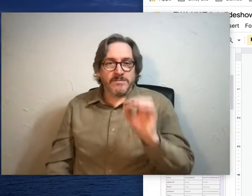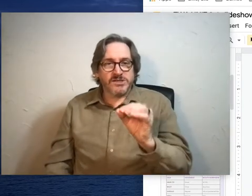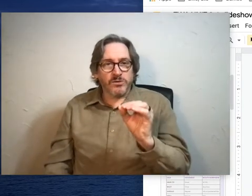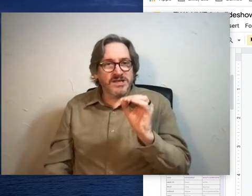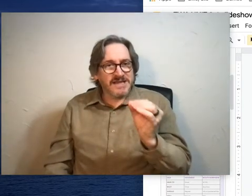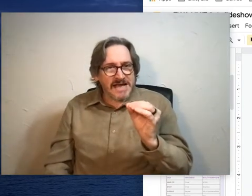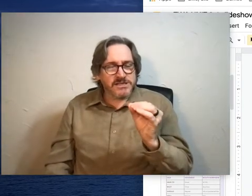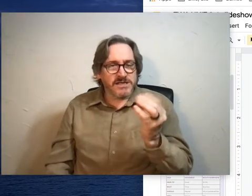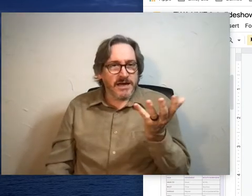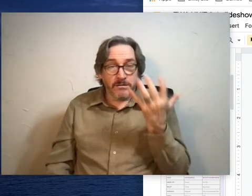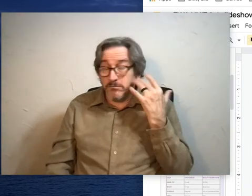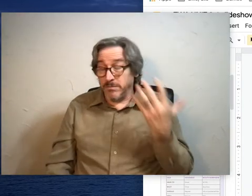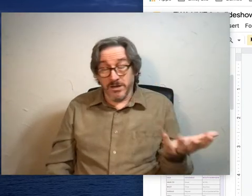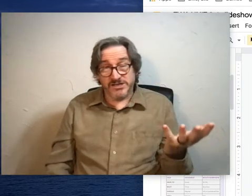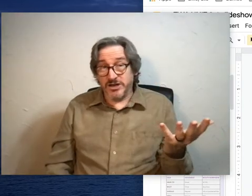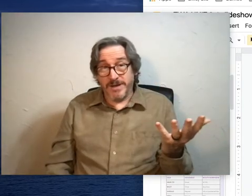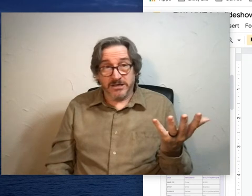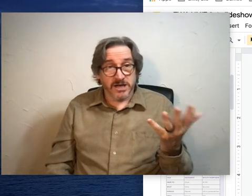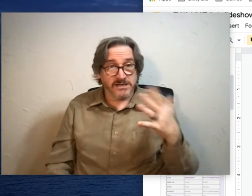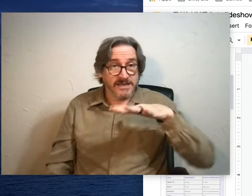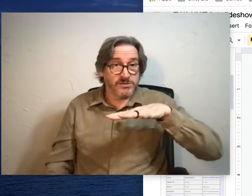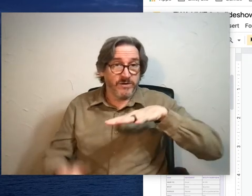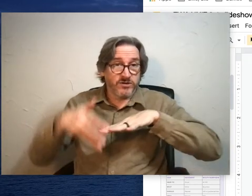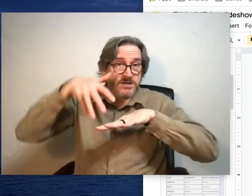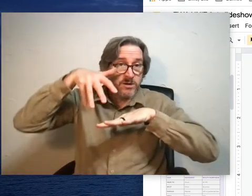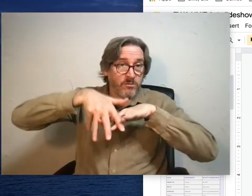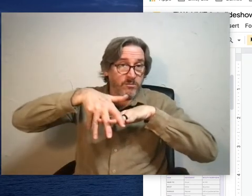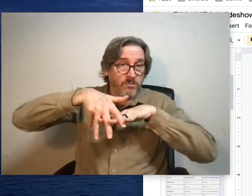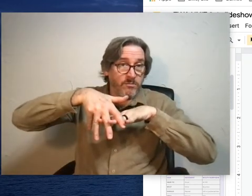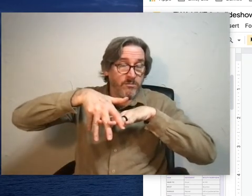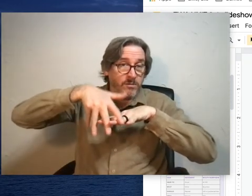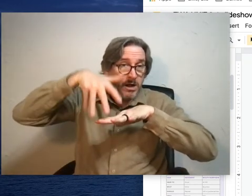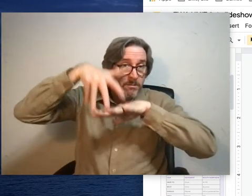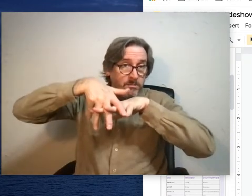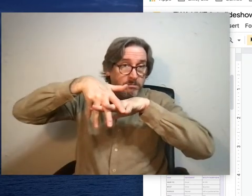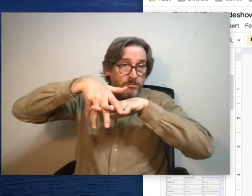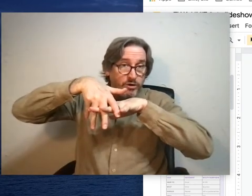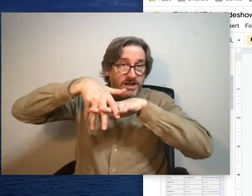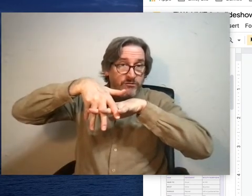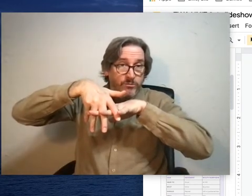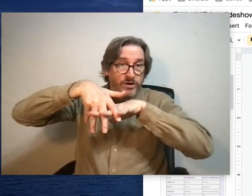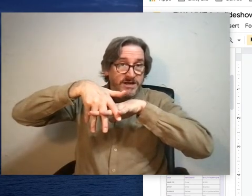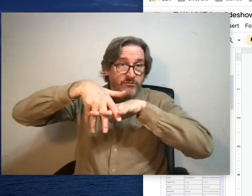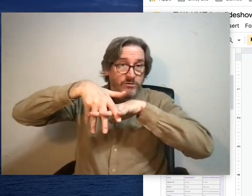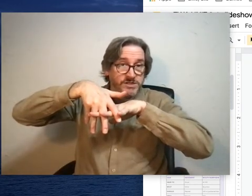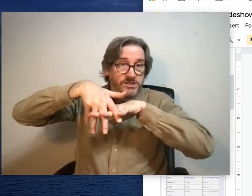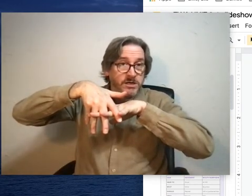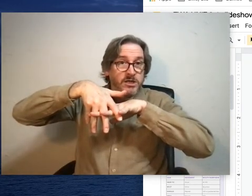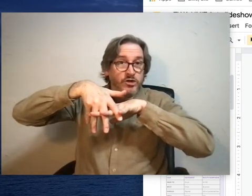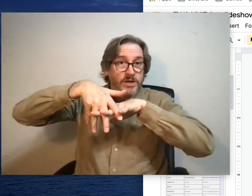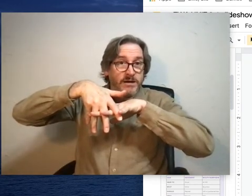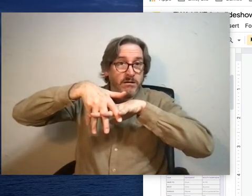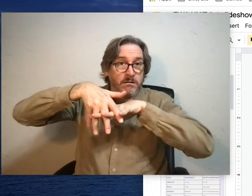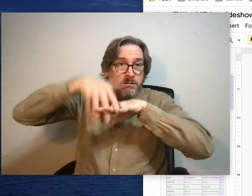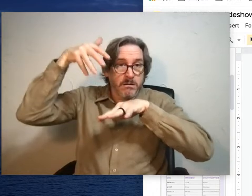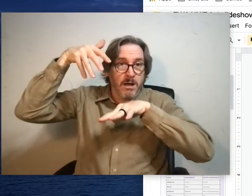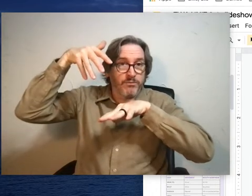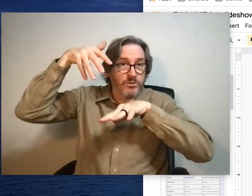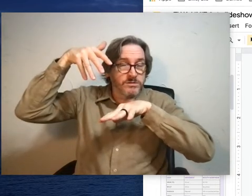Okay, so the last side is going to make a ton of sense. We've talked about um, putting down roots. You